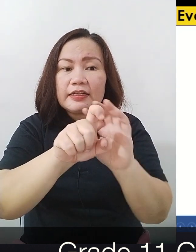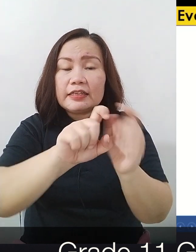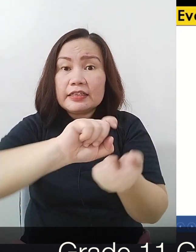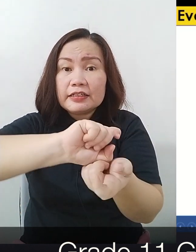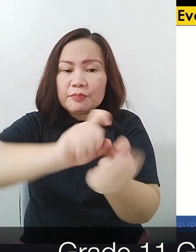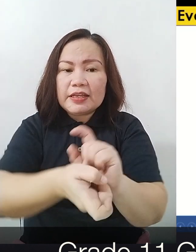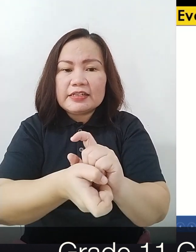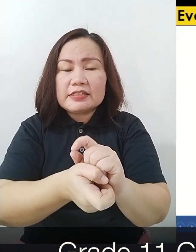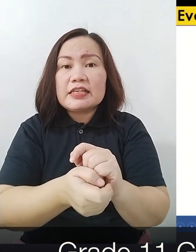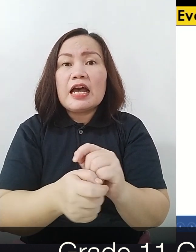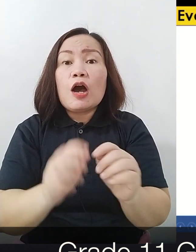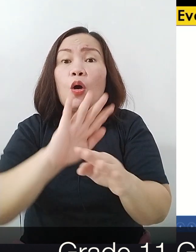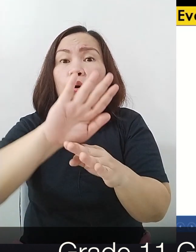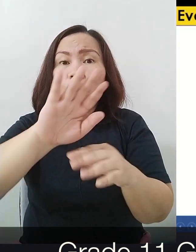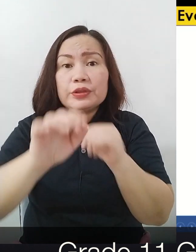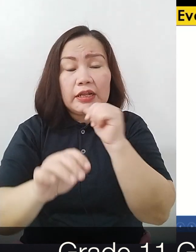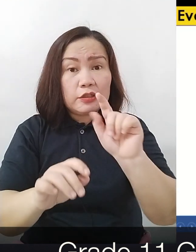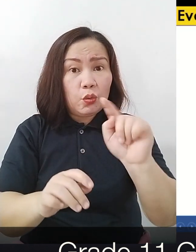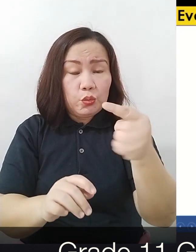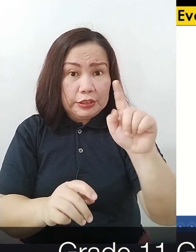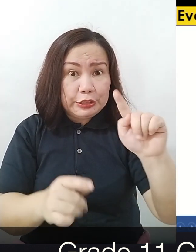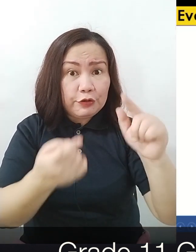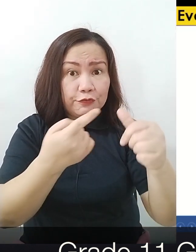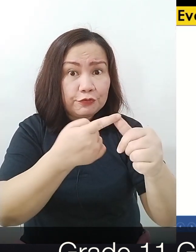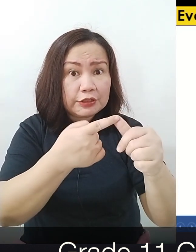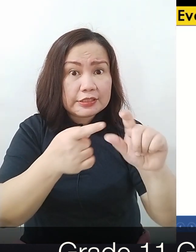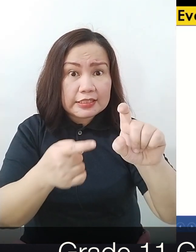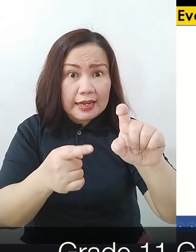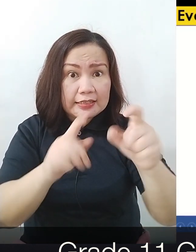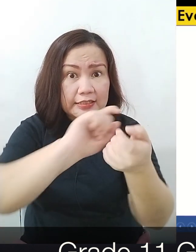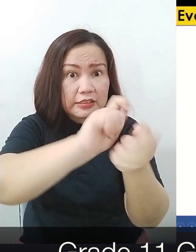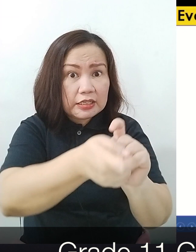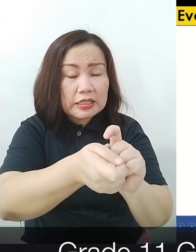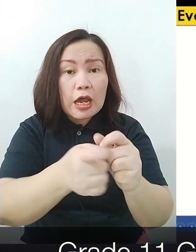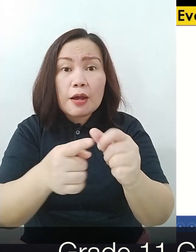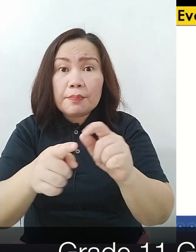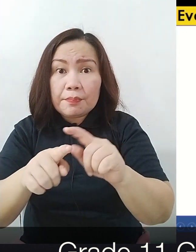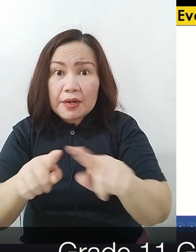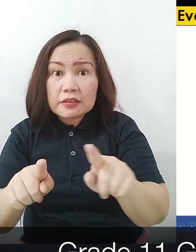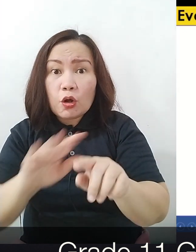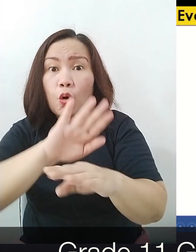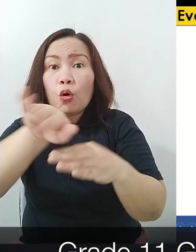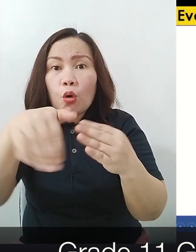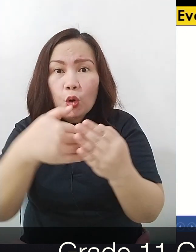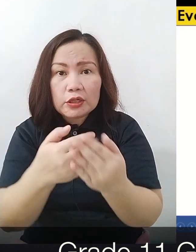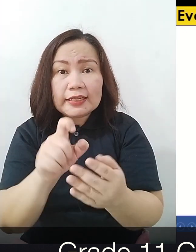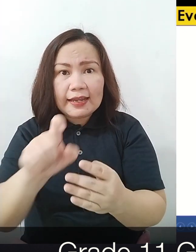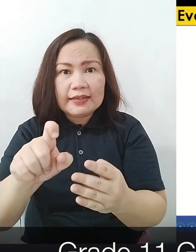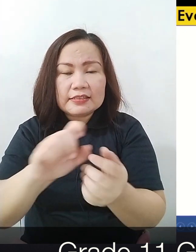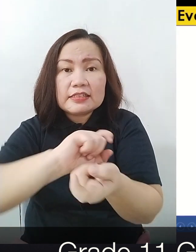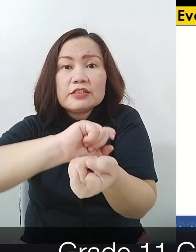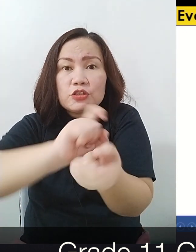ang papalitan natin. Lahat ng x ay papalitan ng 2.